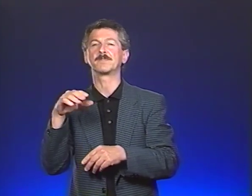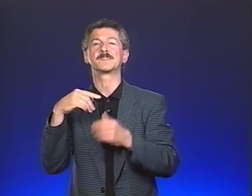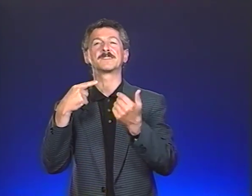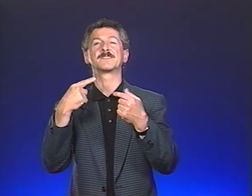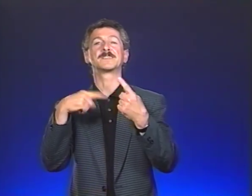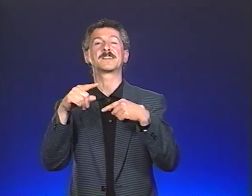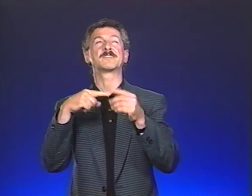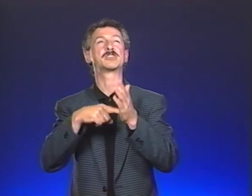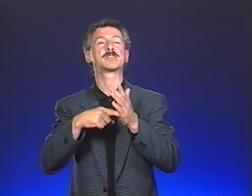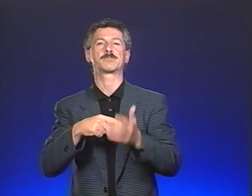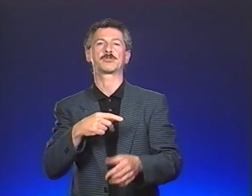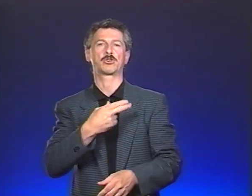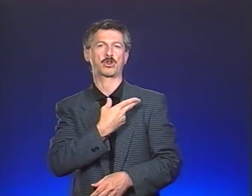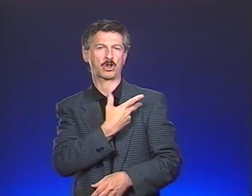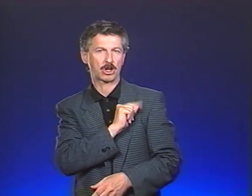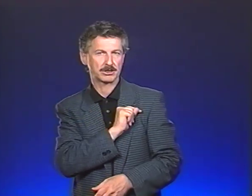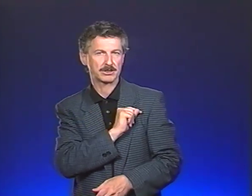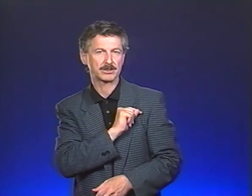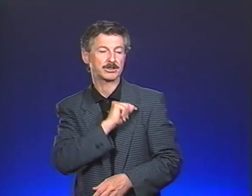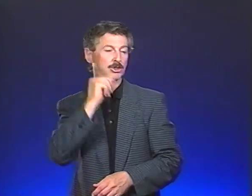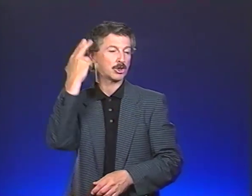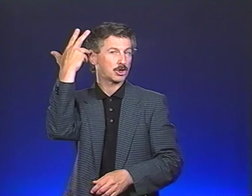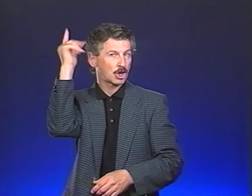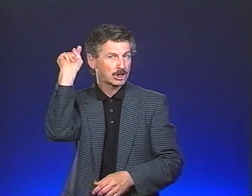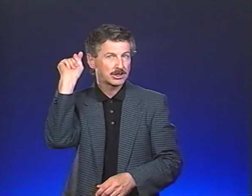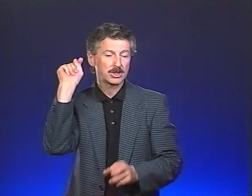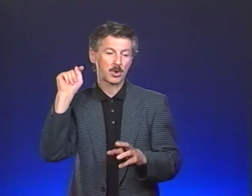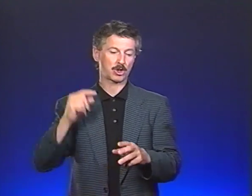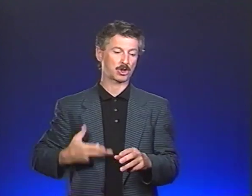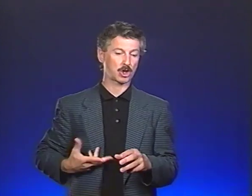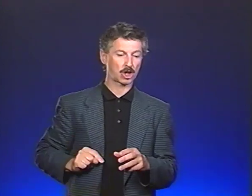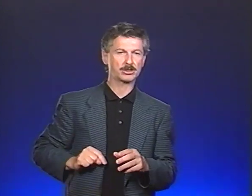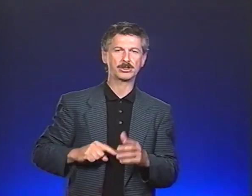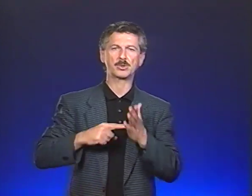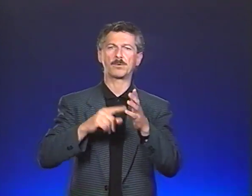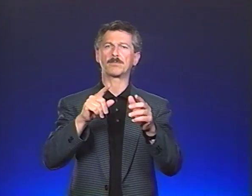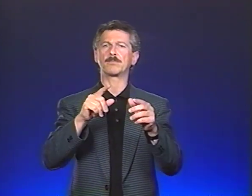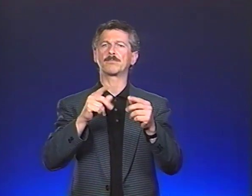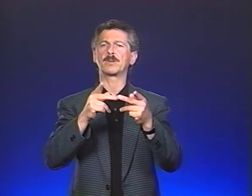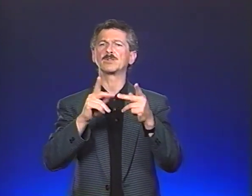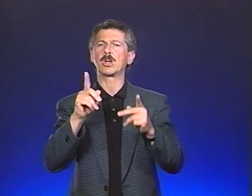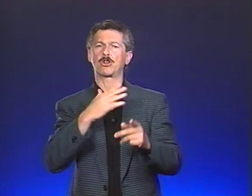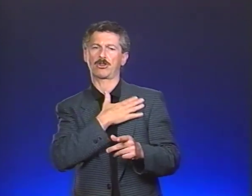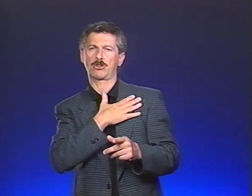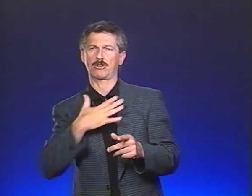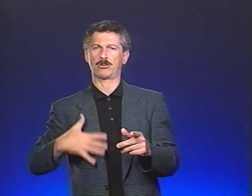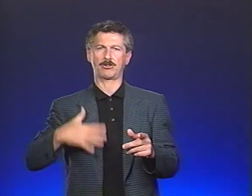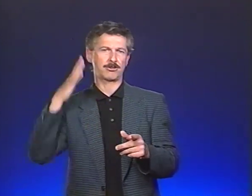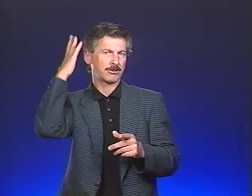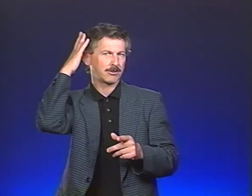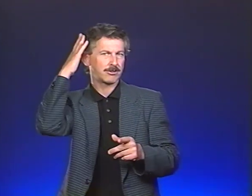verbs. An example would be the finger-spelled sign hurt, which can be put on the part of the body to show where the pain is.